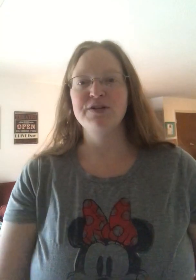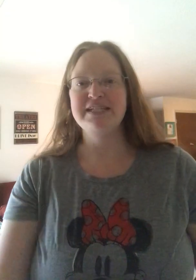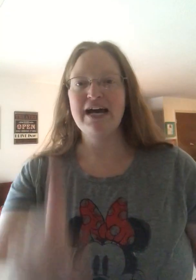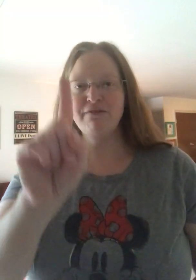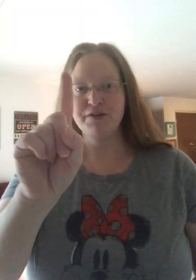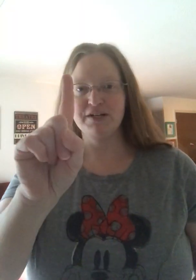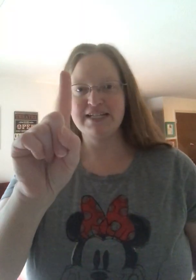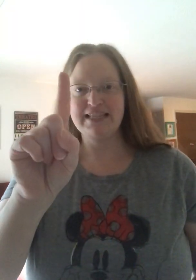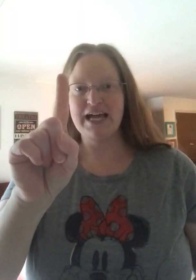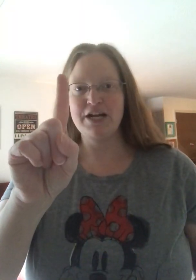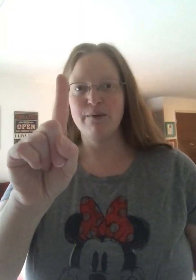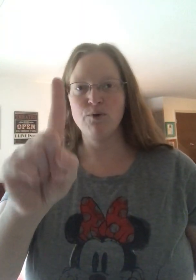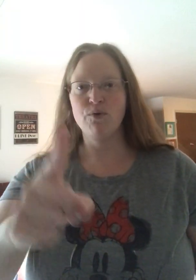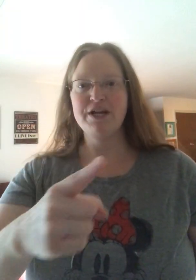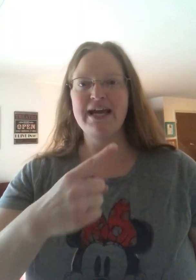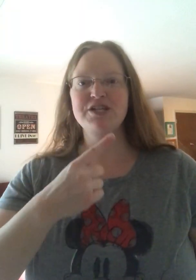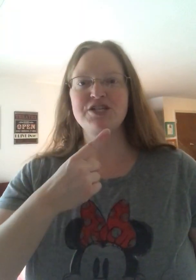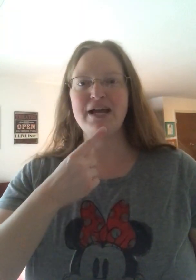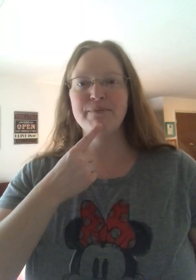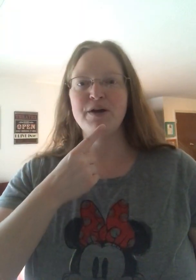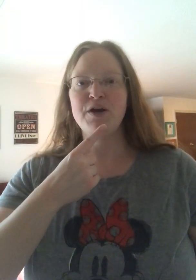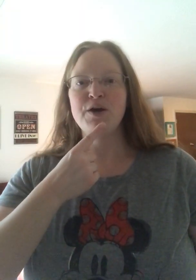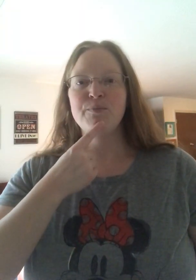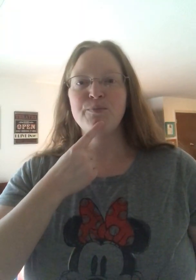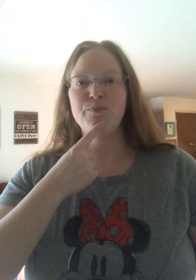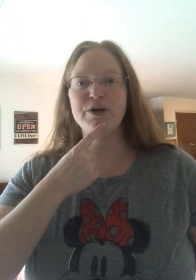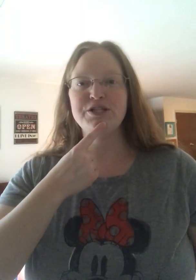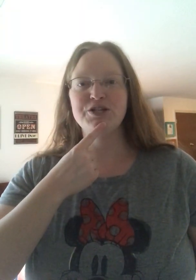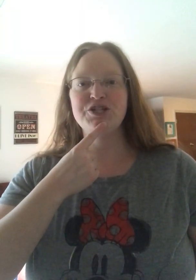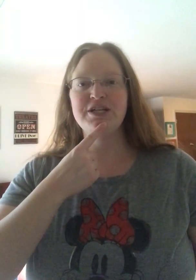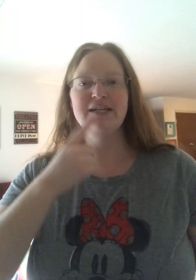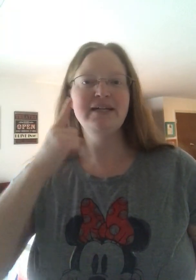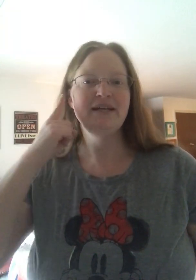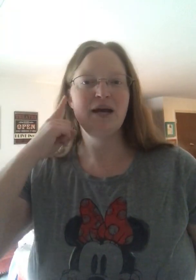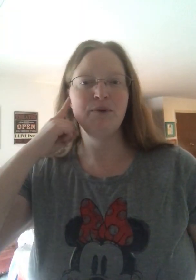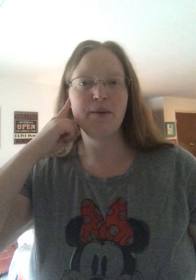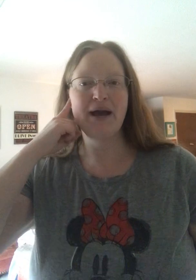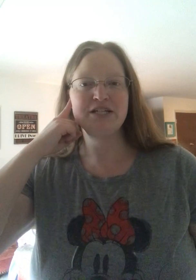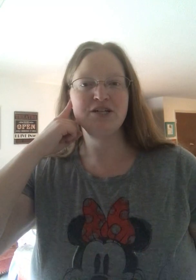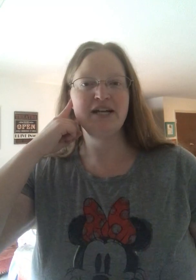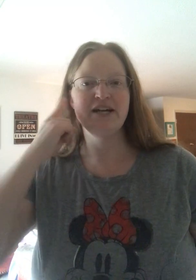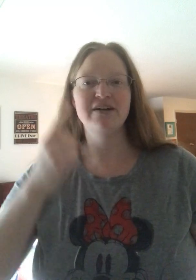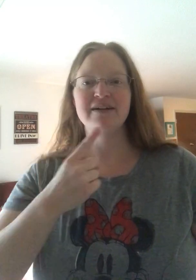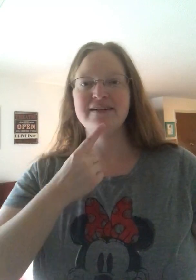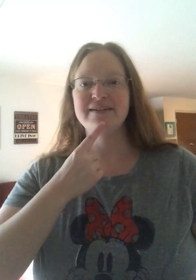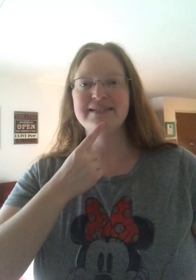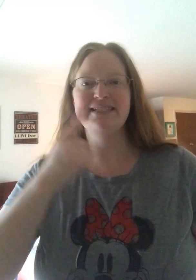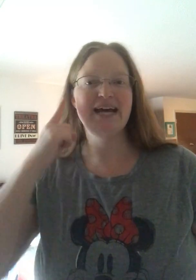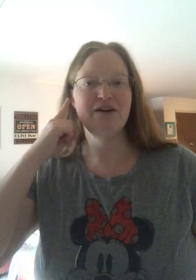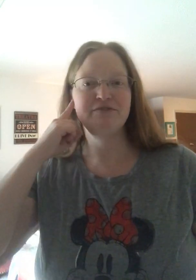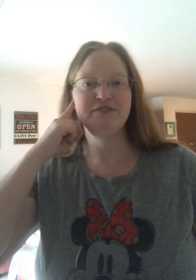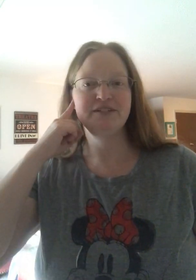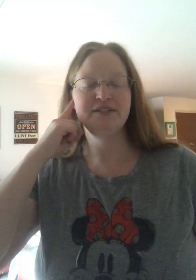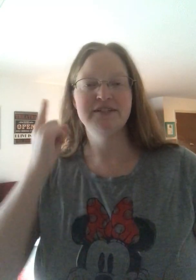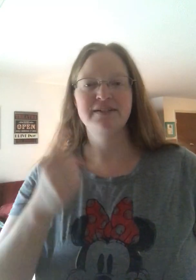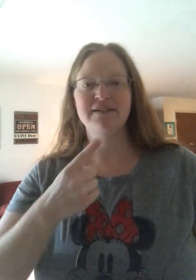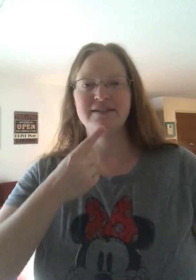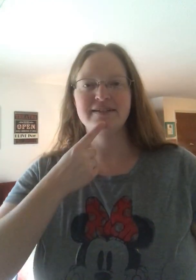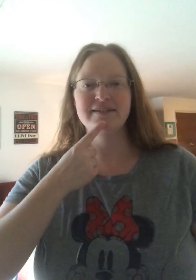deaf, you're going to take that number one hand shape, point to your chin, and bring it back to your ear. Deaf.